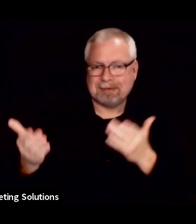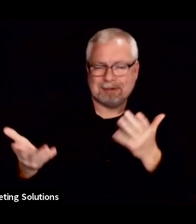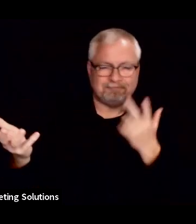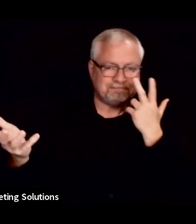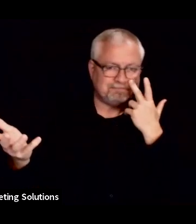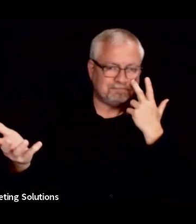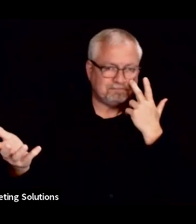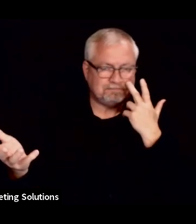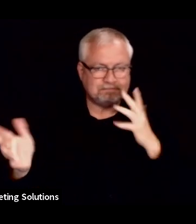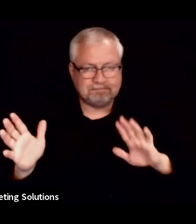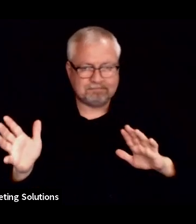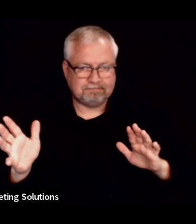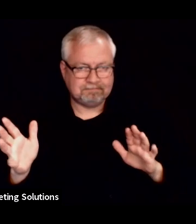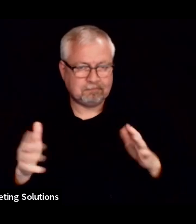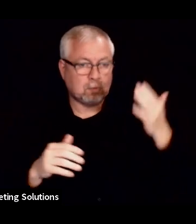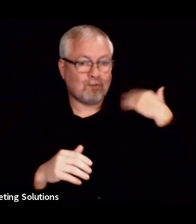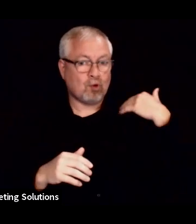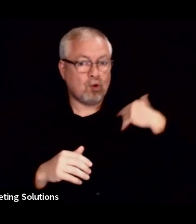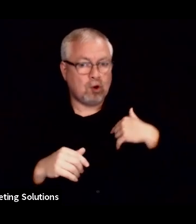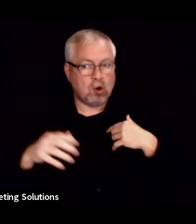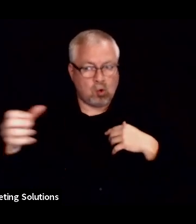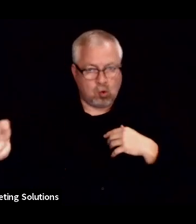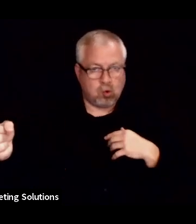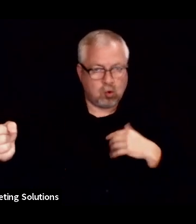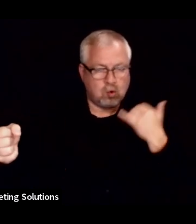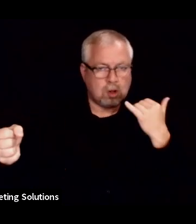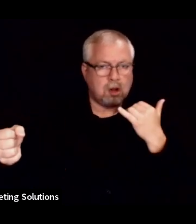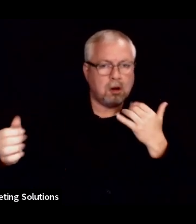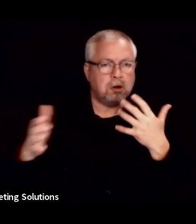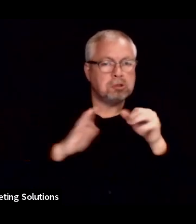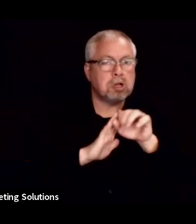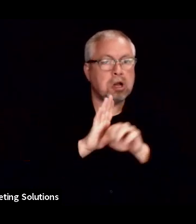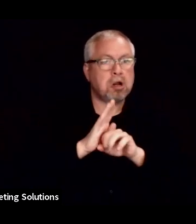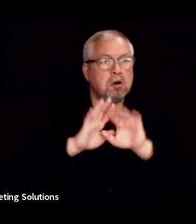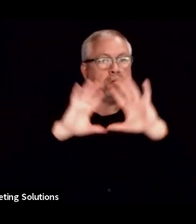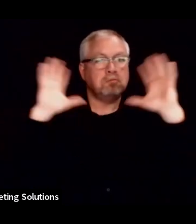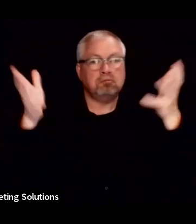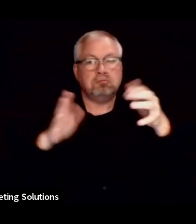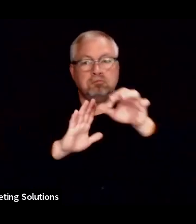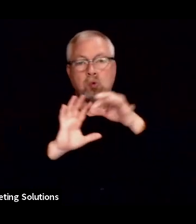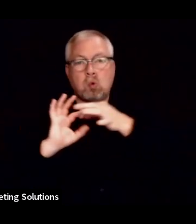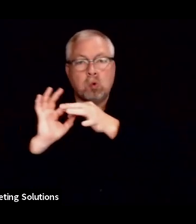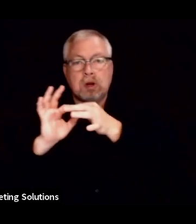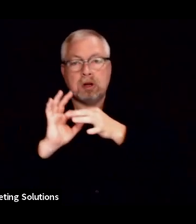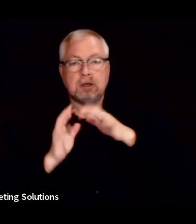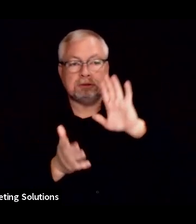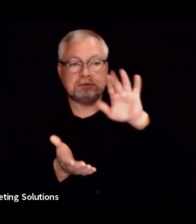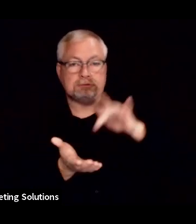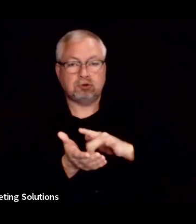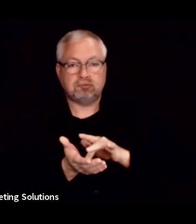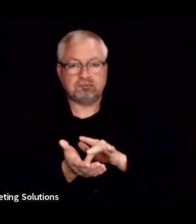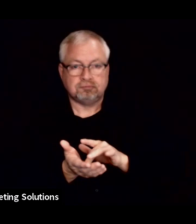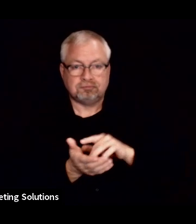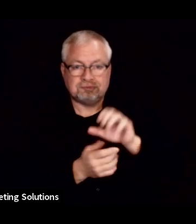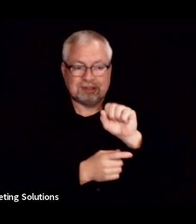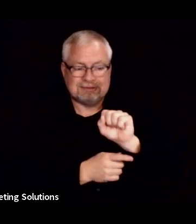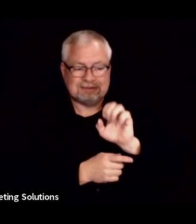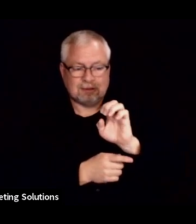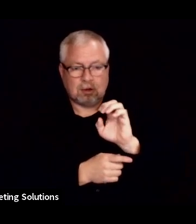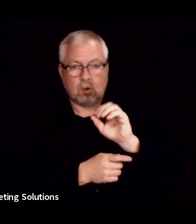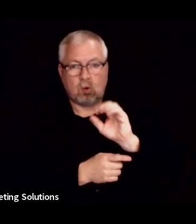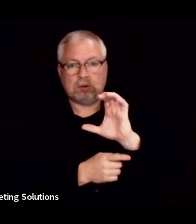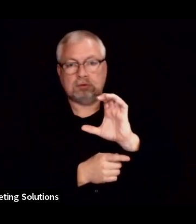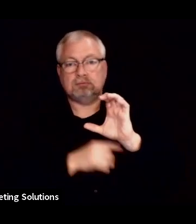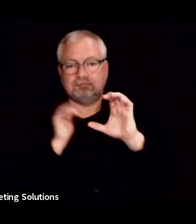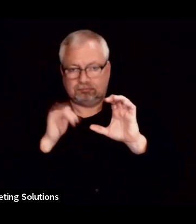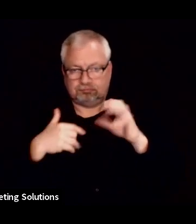statewide healthcare coordination center that works right at the State Emergency Operations Center. And they've been in close contact